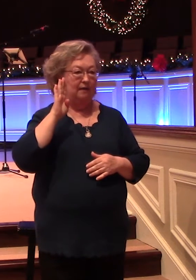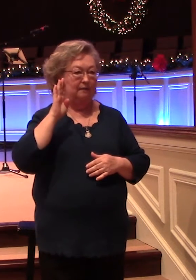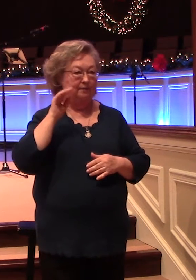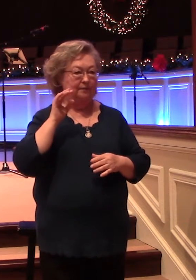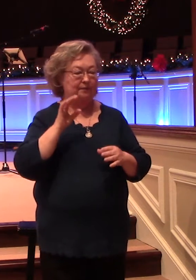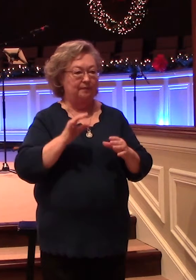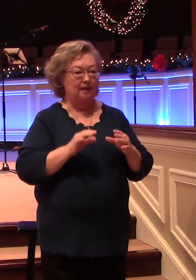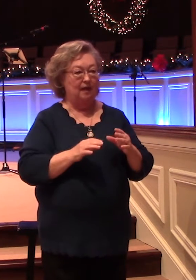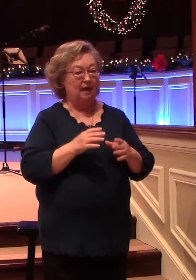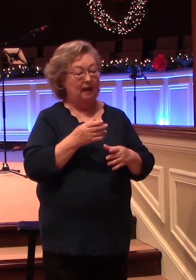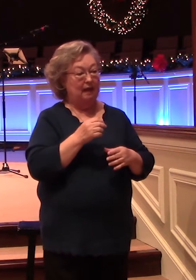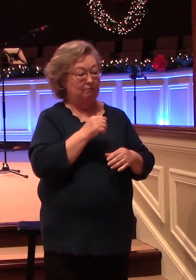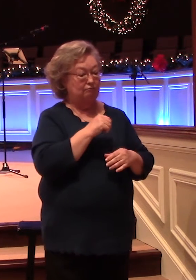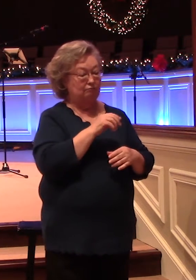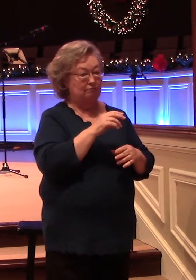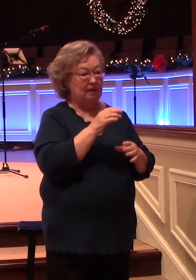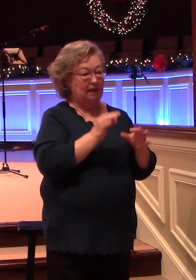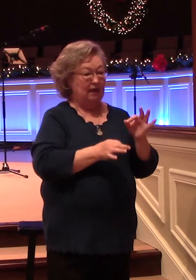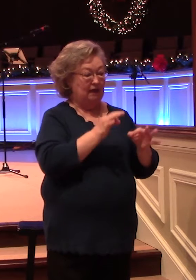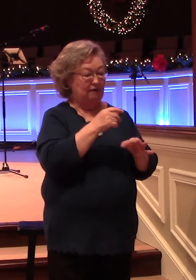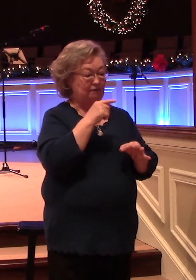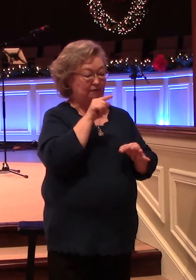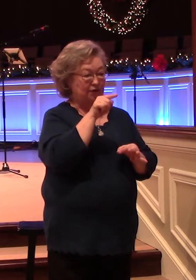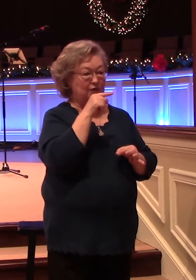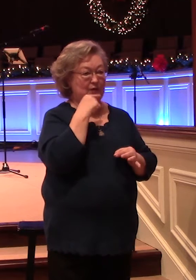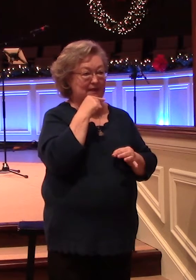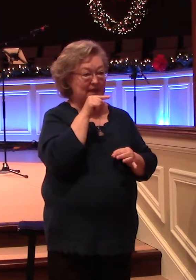brother, you're a liar.